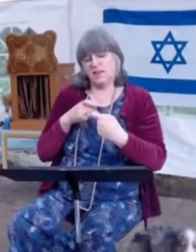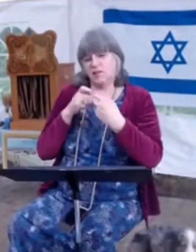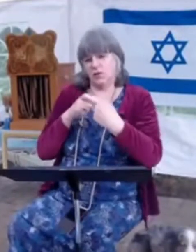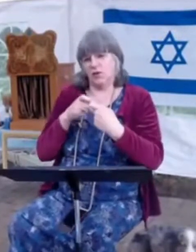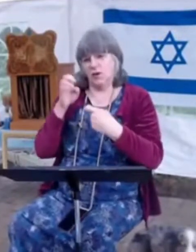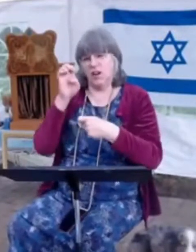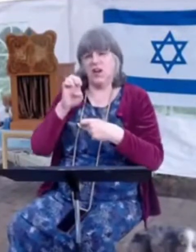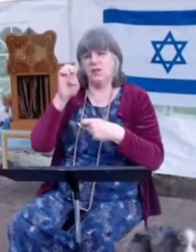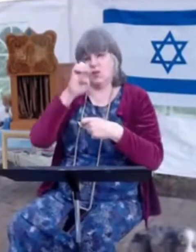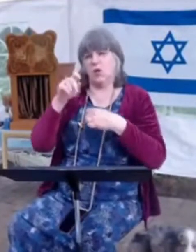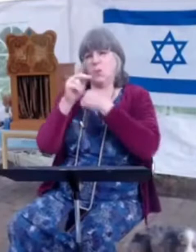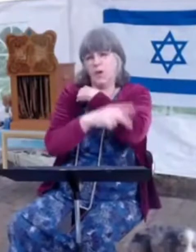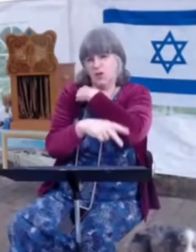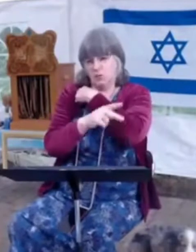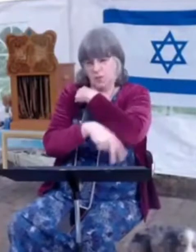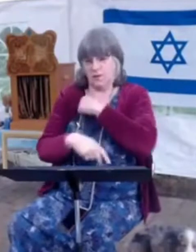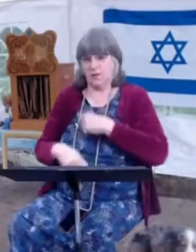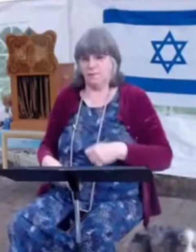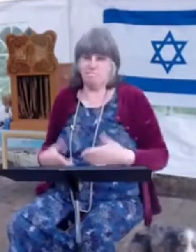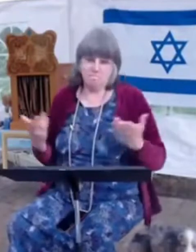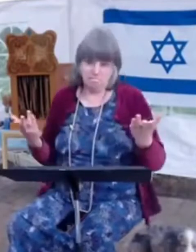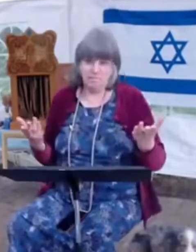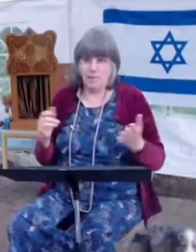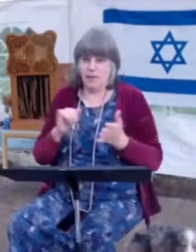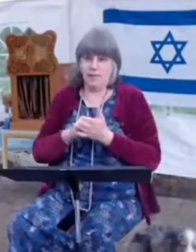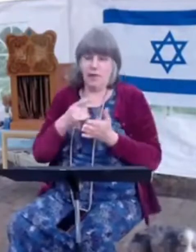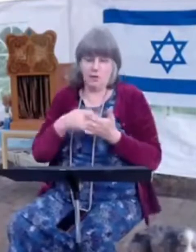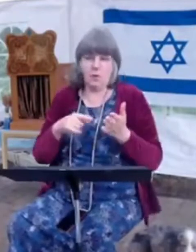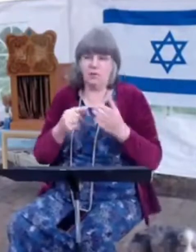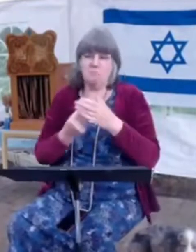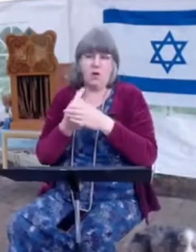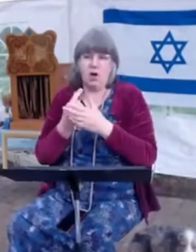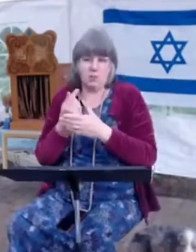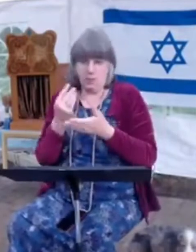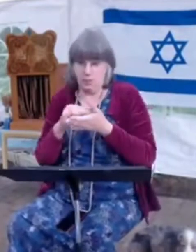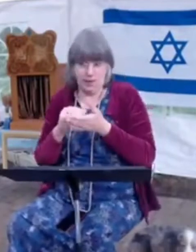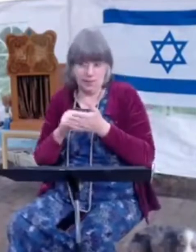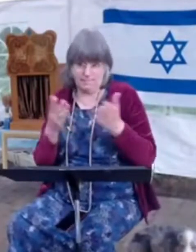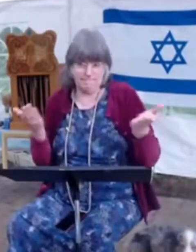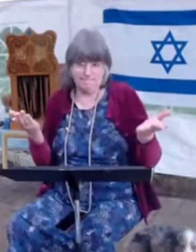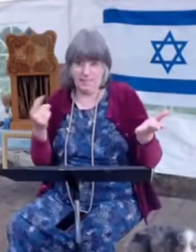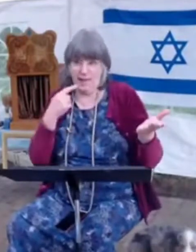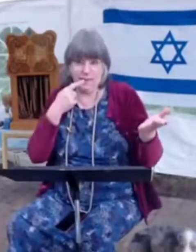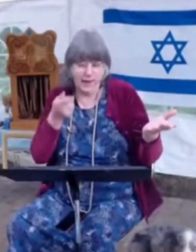per Christianity. Well, there are problems with that.